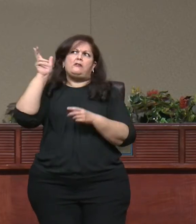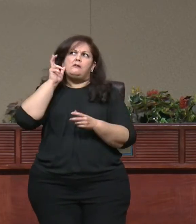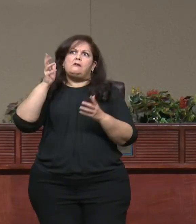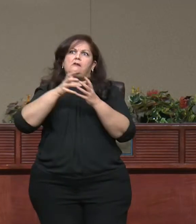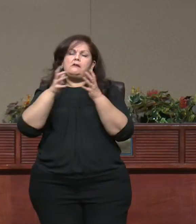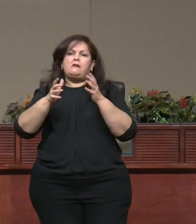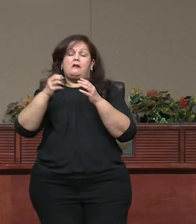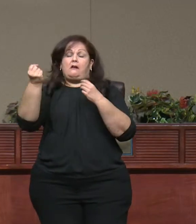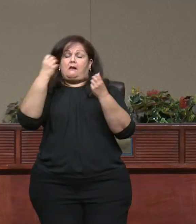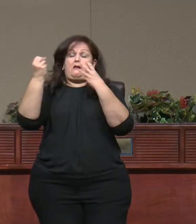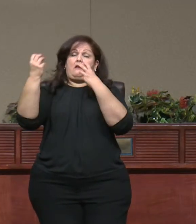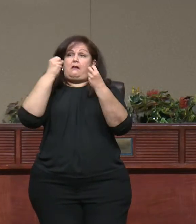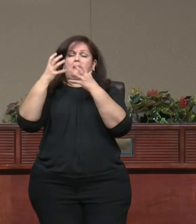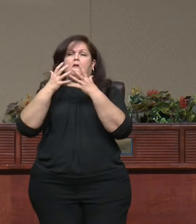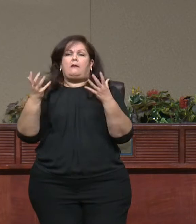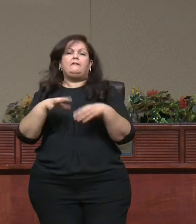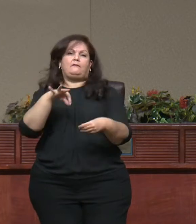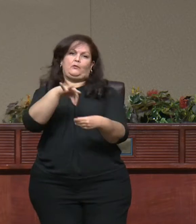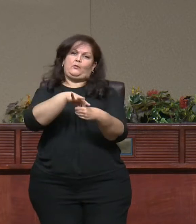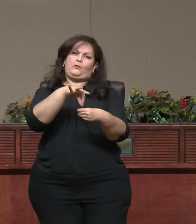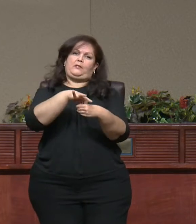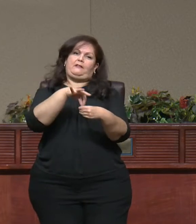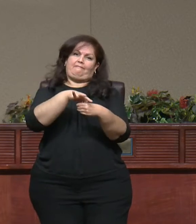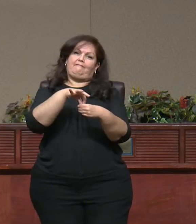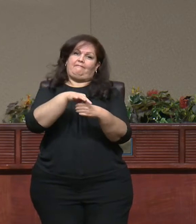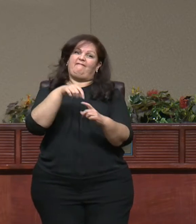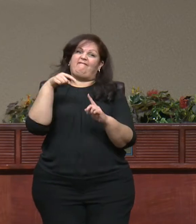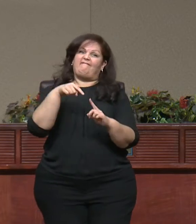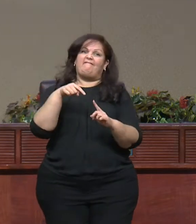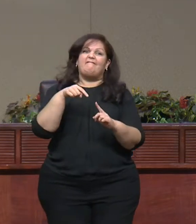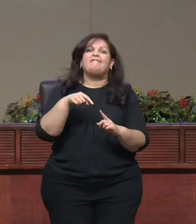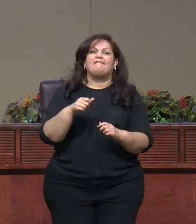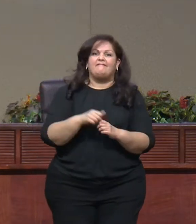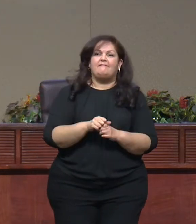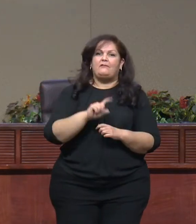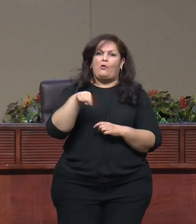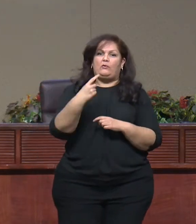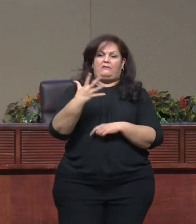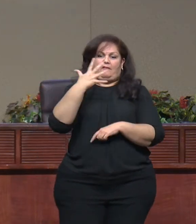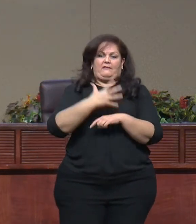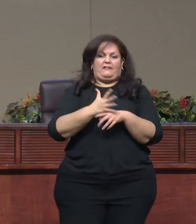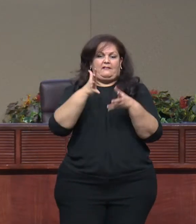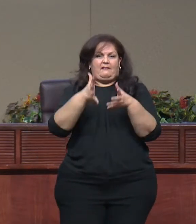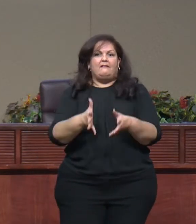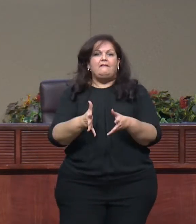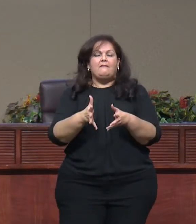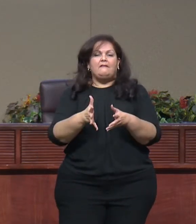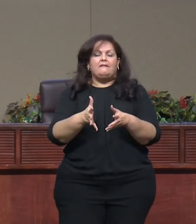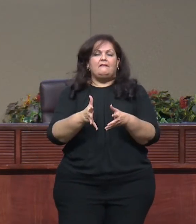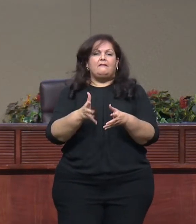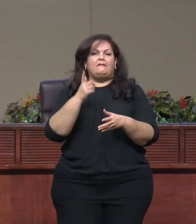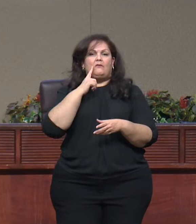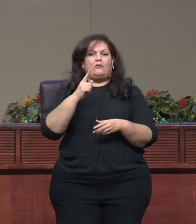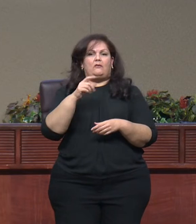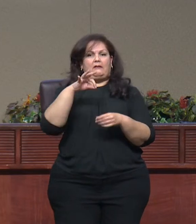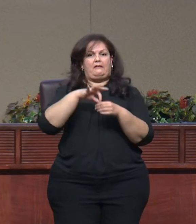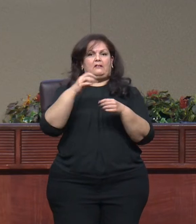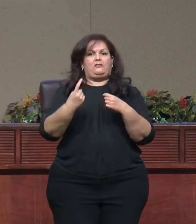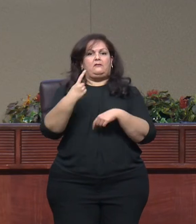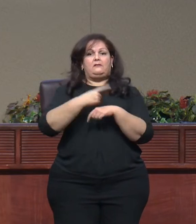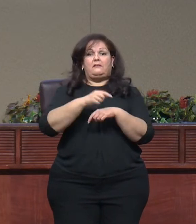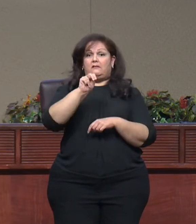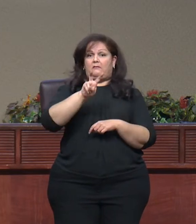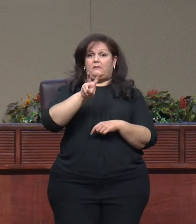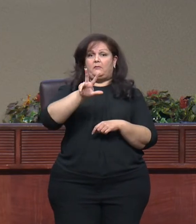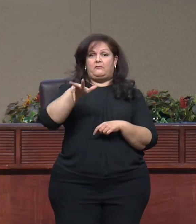Voting, right? Voting, and so we're just only 5 days away from the election day on November the